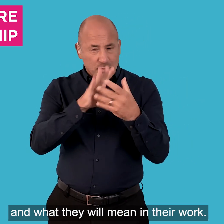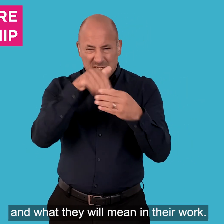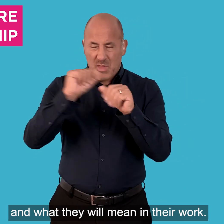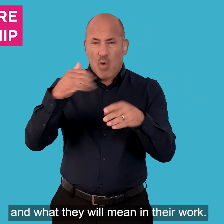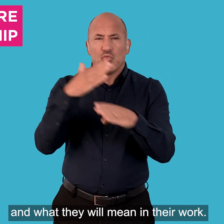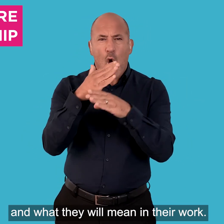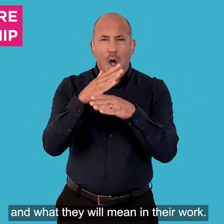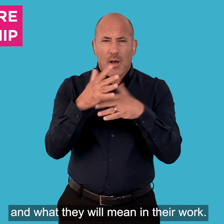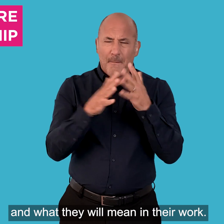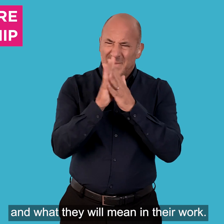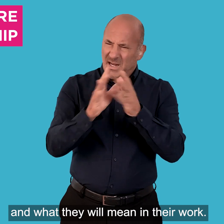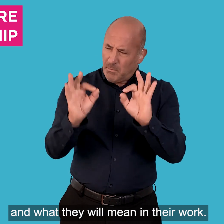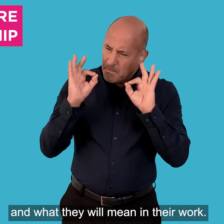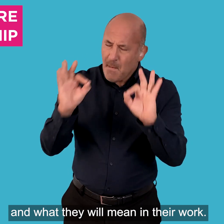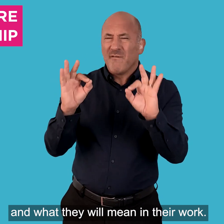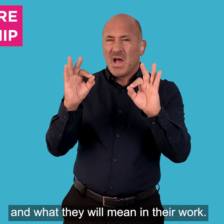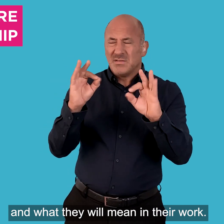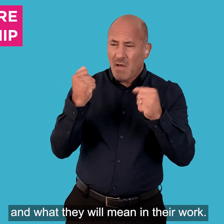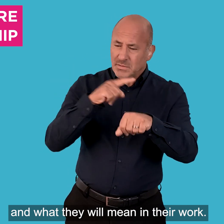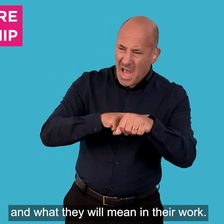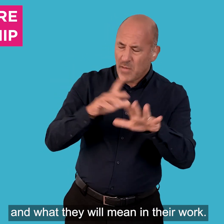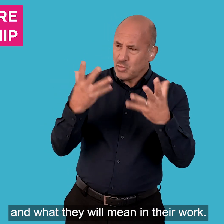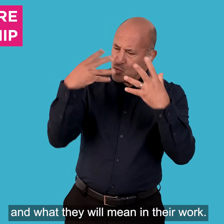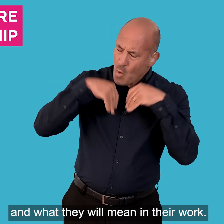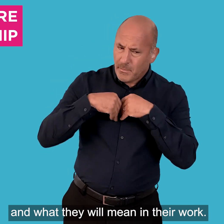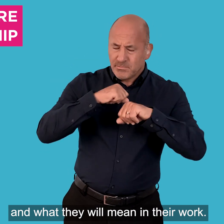and what they will mean in their work.